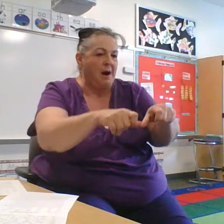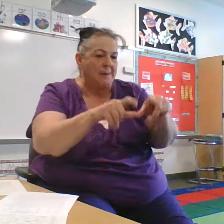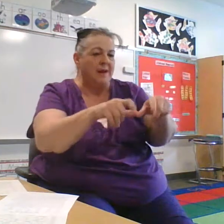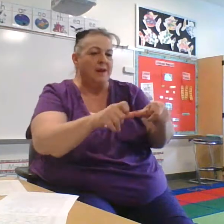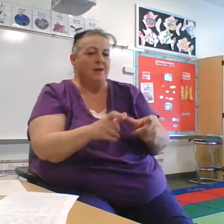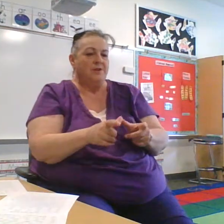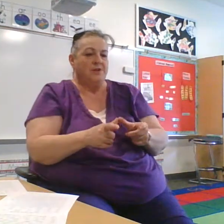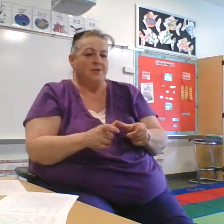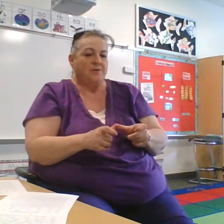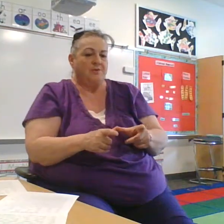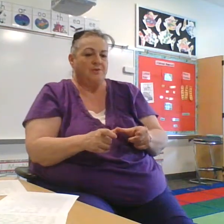hopping. Just